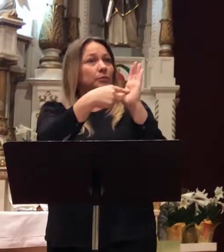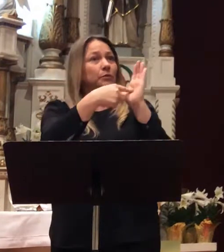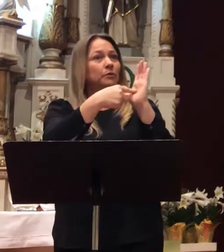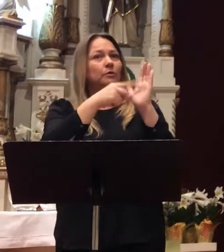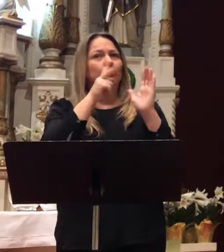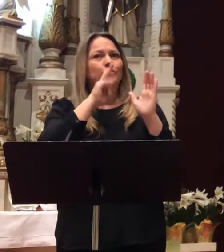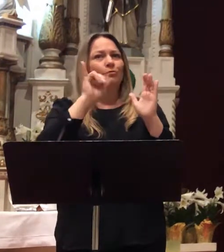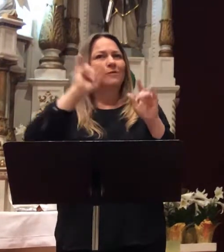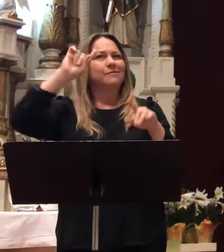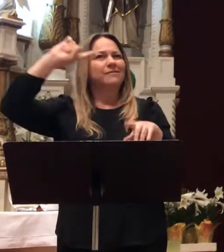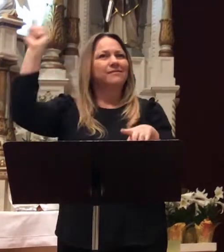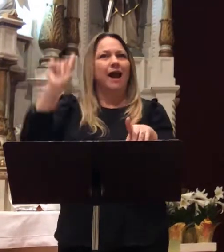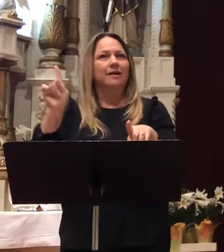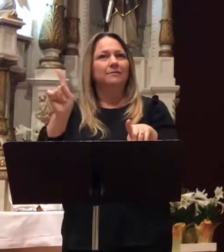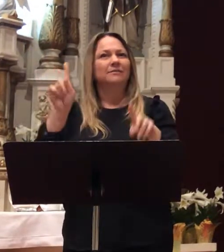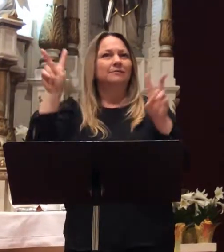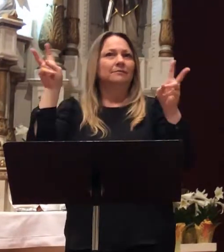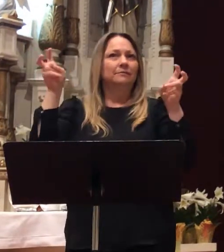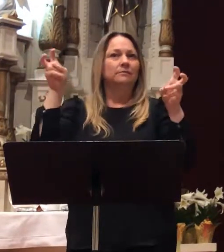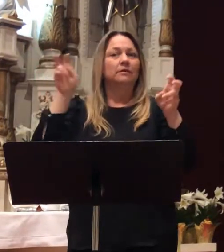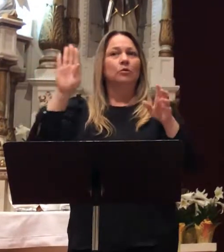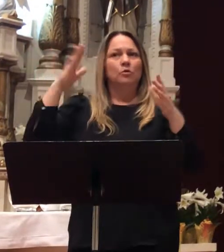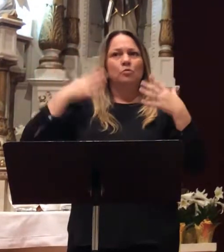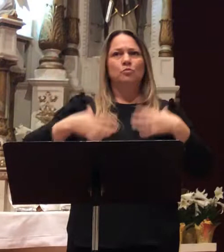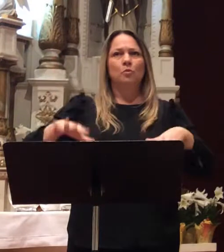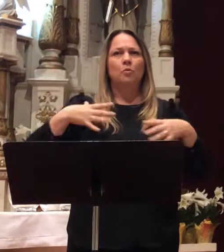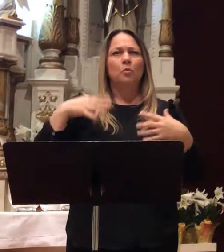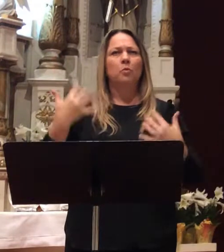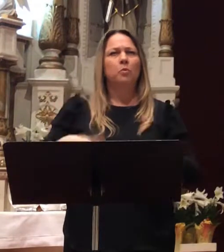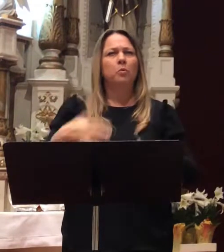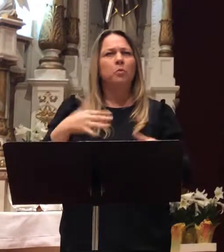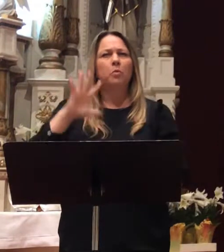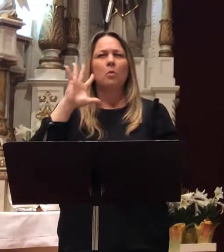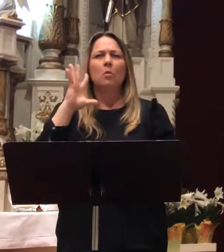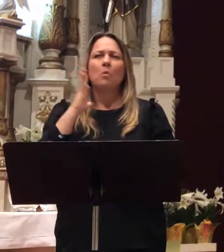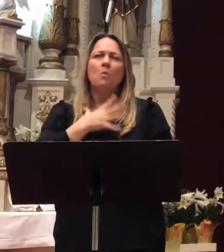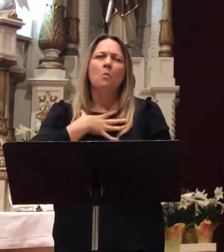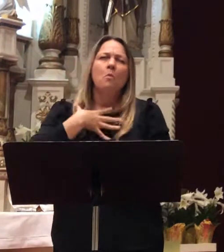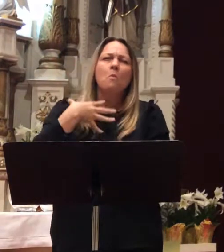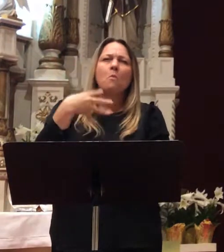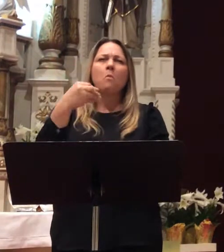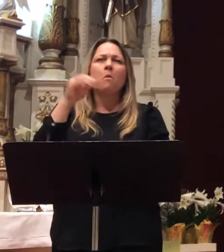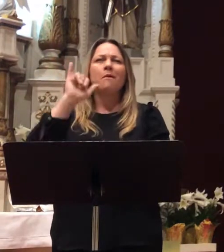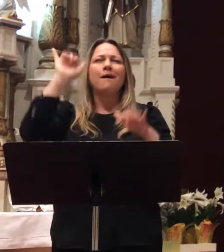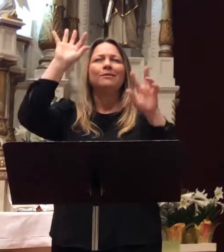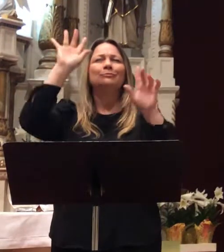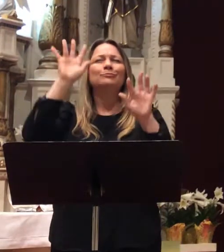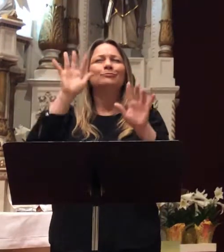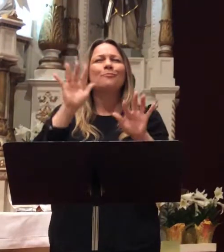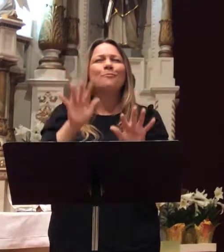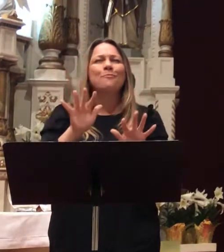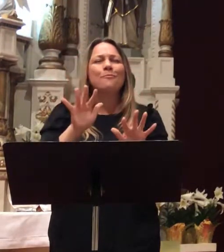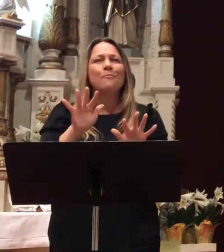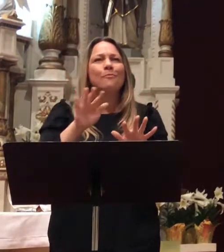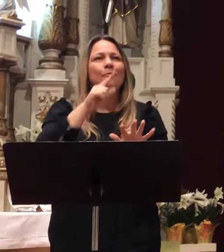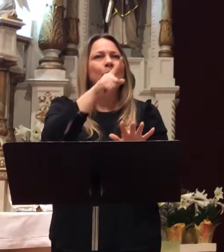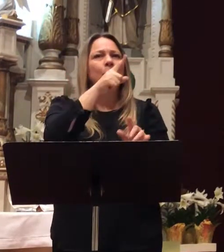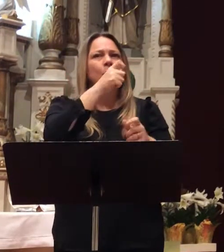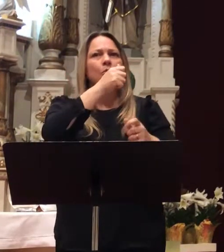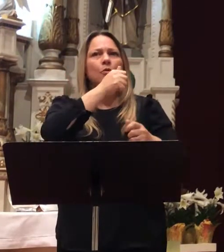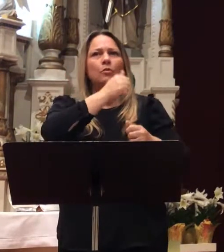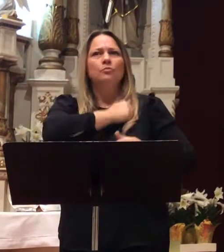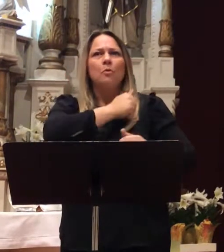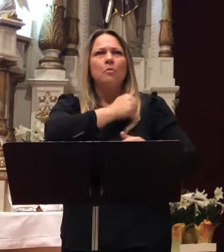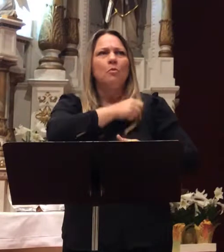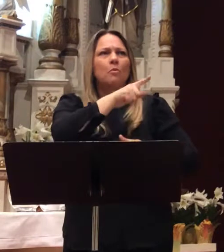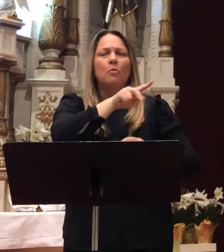lightning, and his clothing was white as snow. The guards were shaken with fear